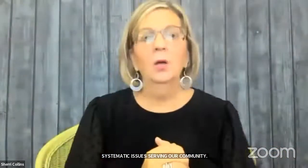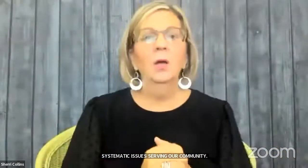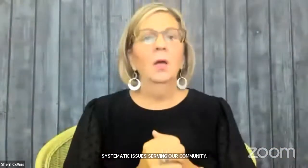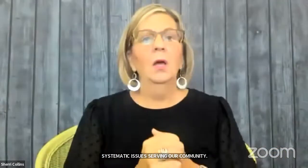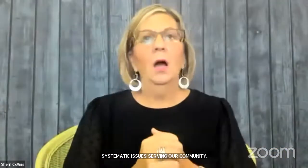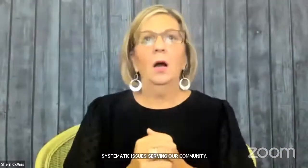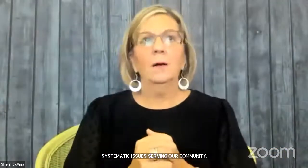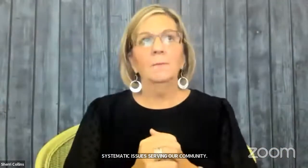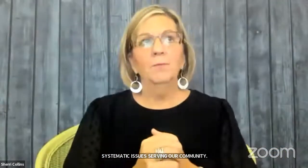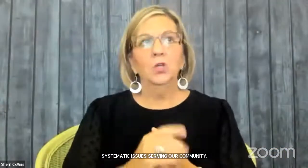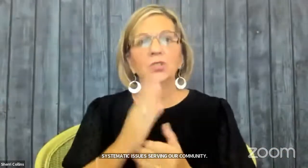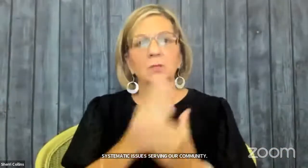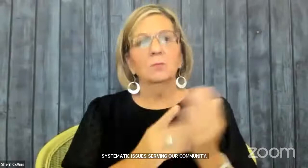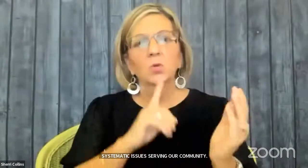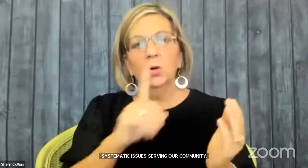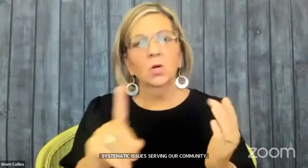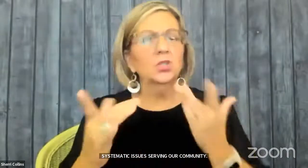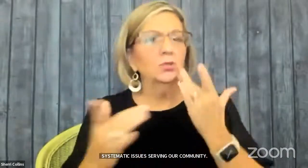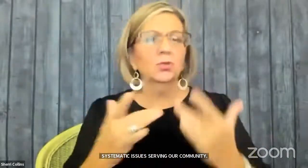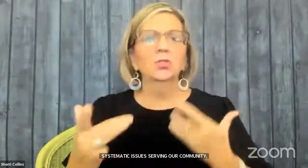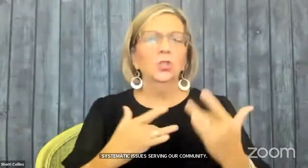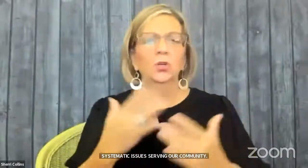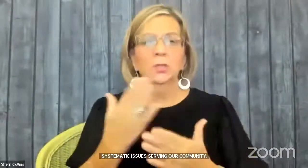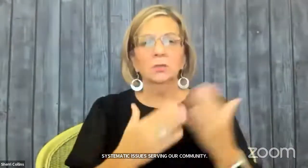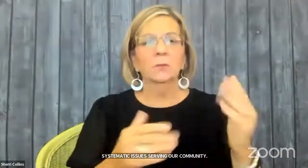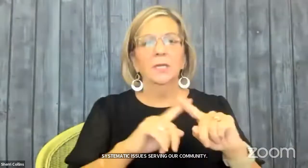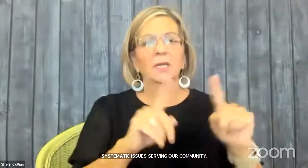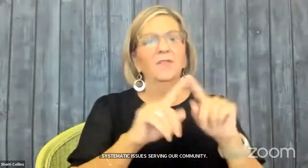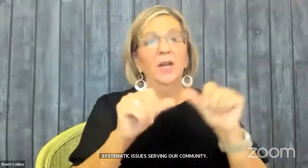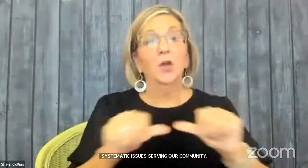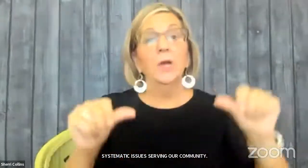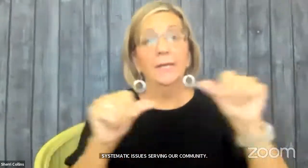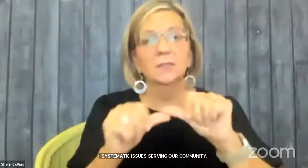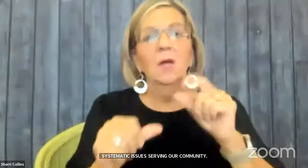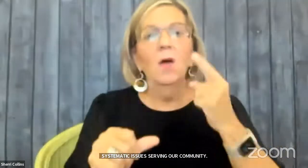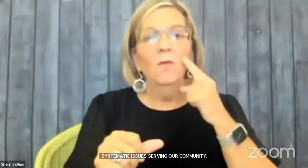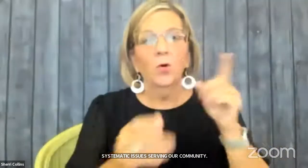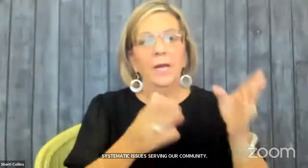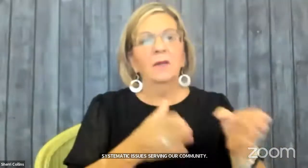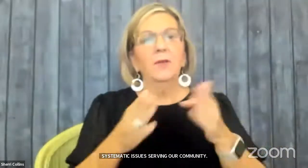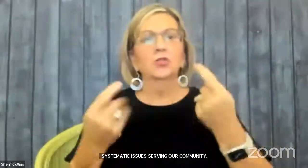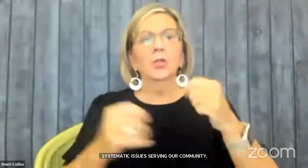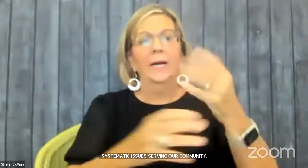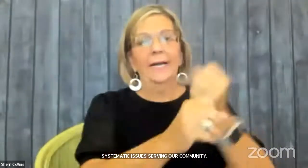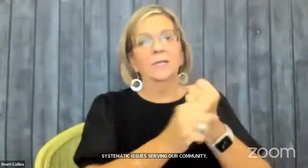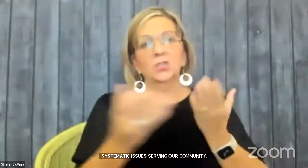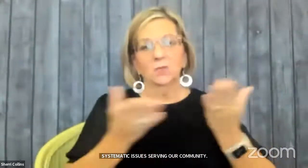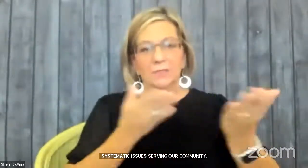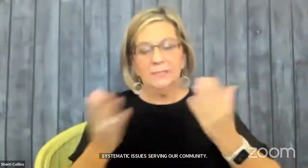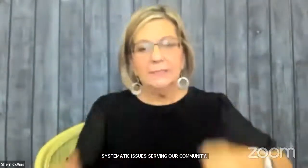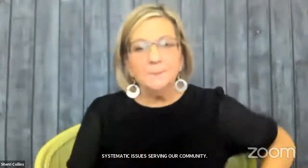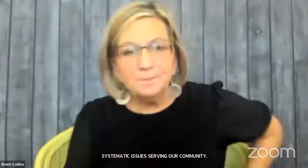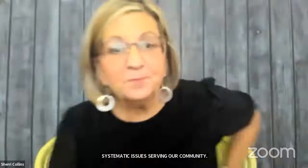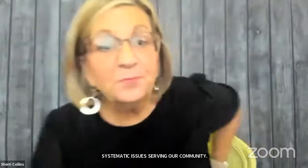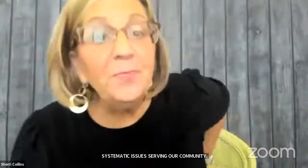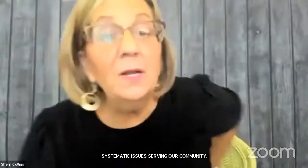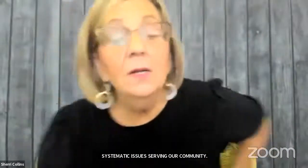know. There's some real concern in some of the different areas or individuals trying to get